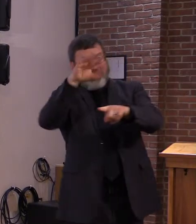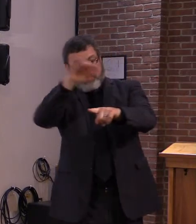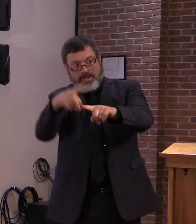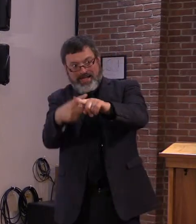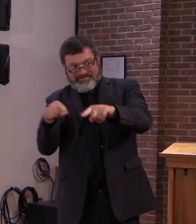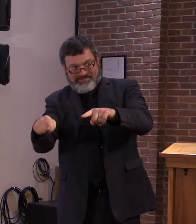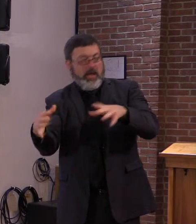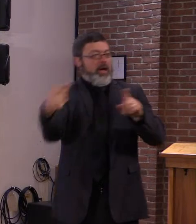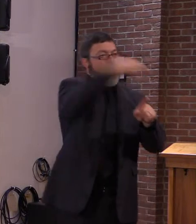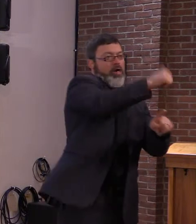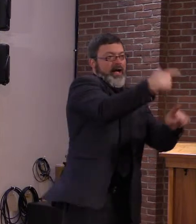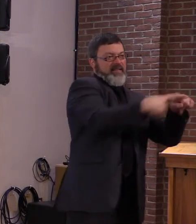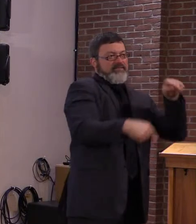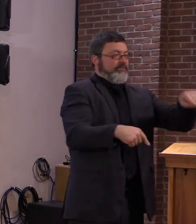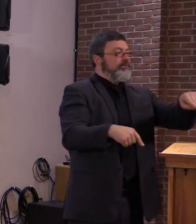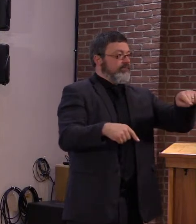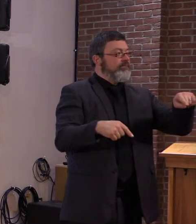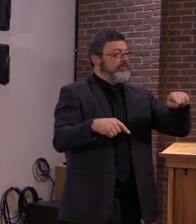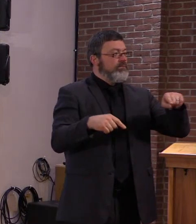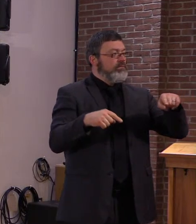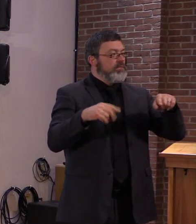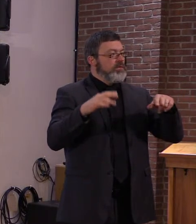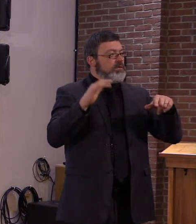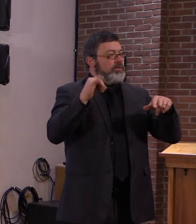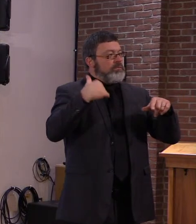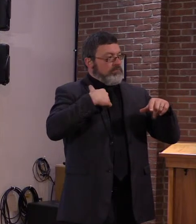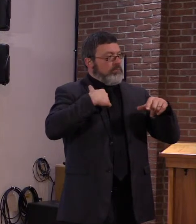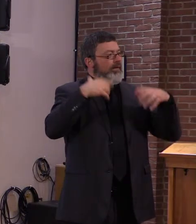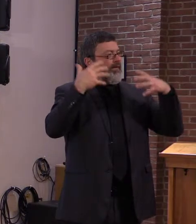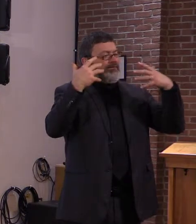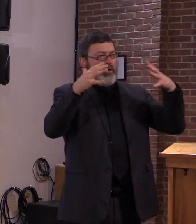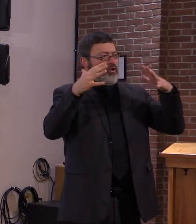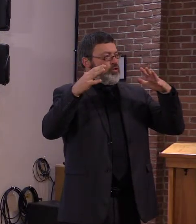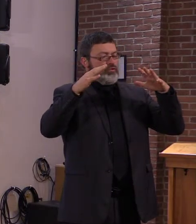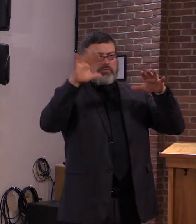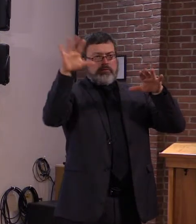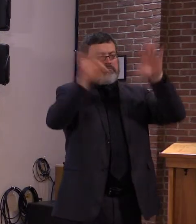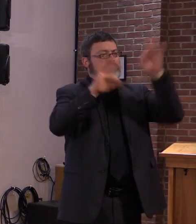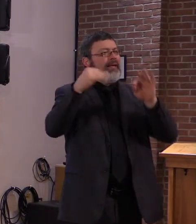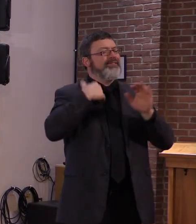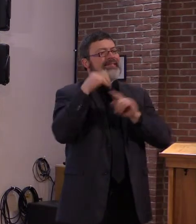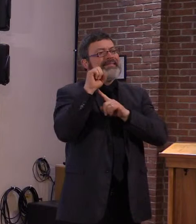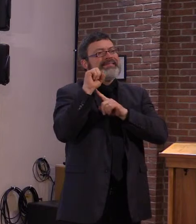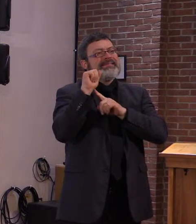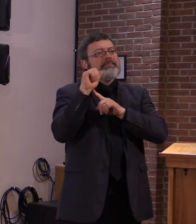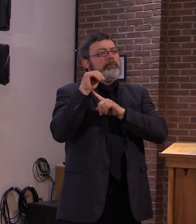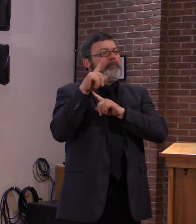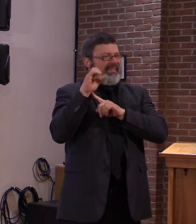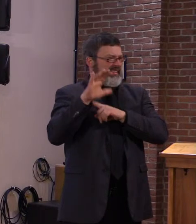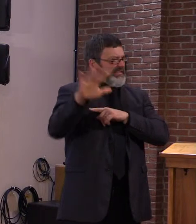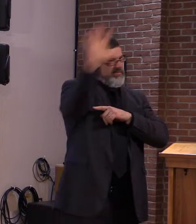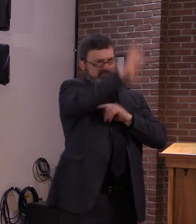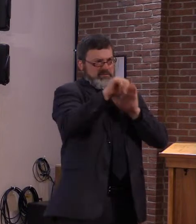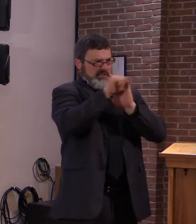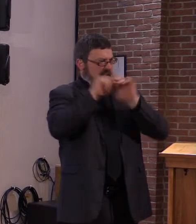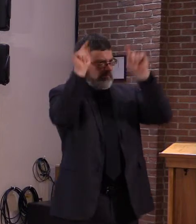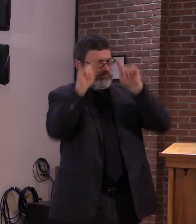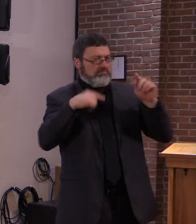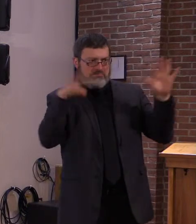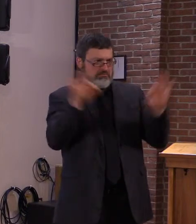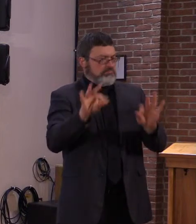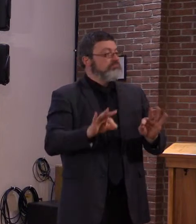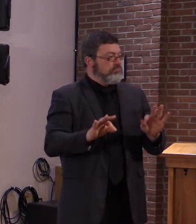unity that has guided us through so many other challenges in our history. We've proven that listening to the science,